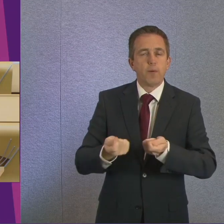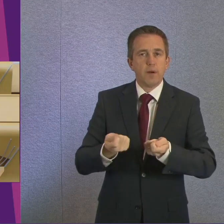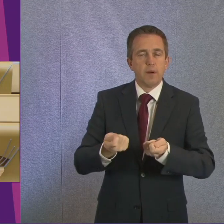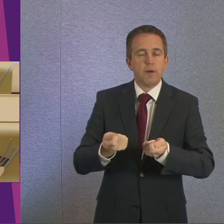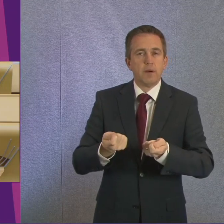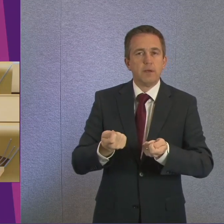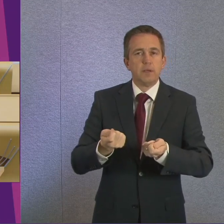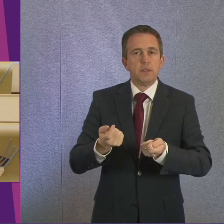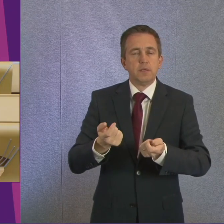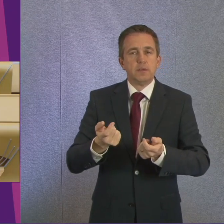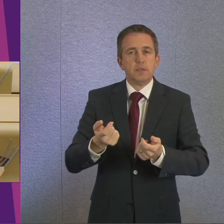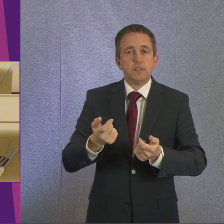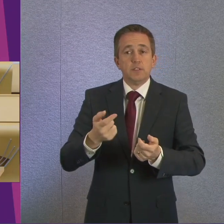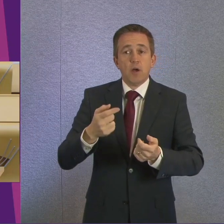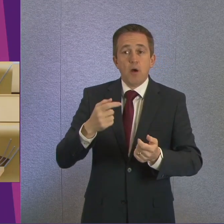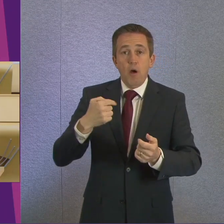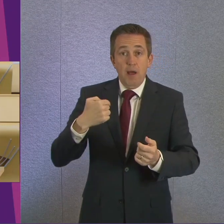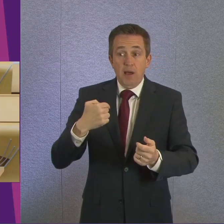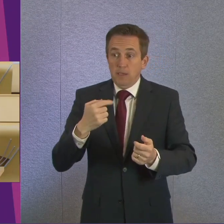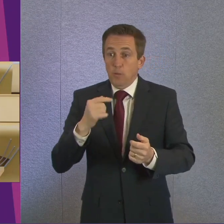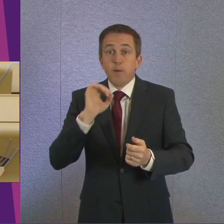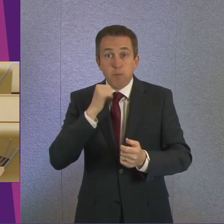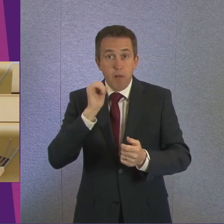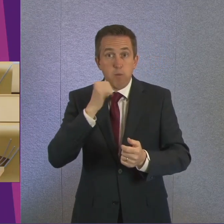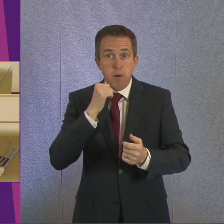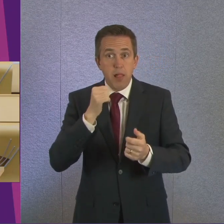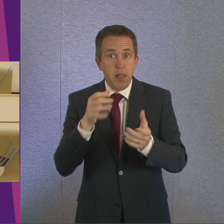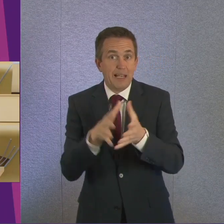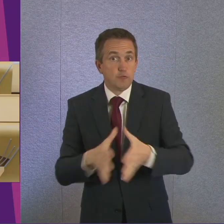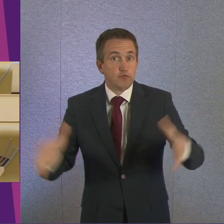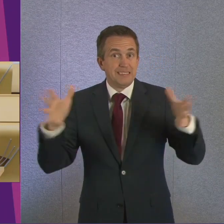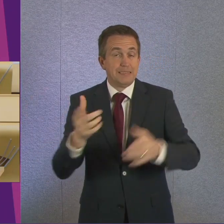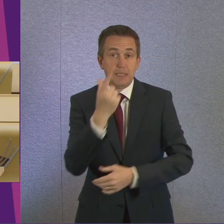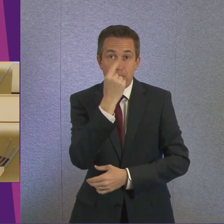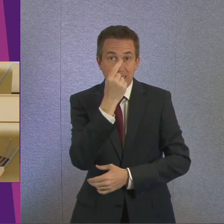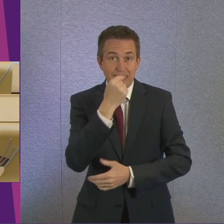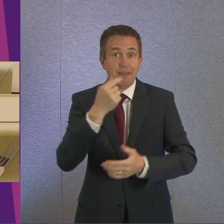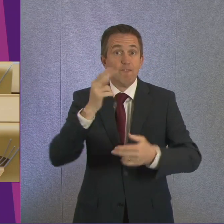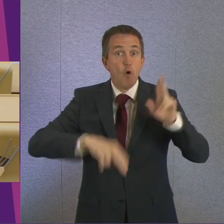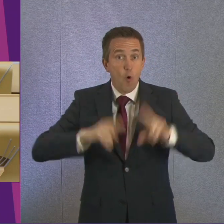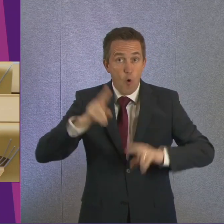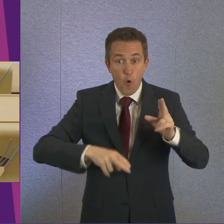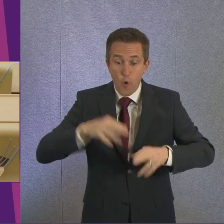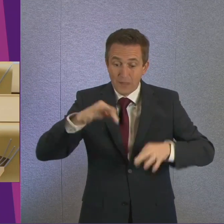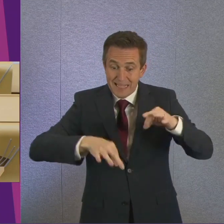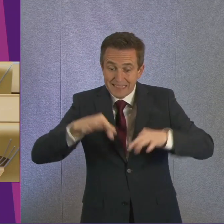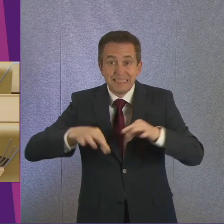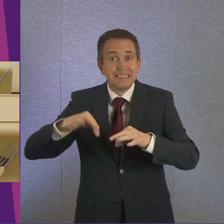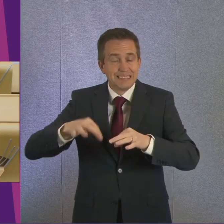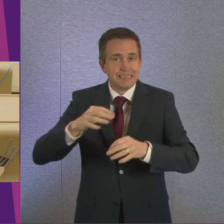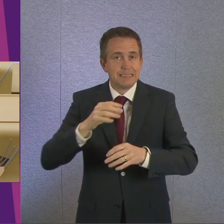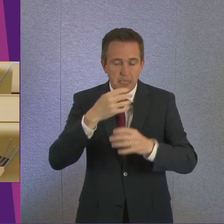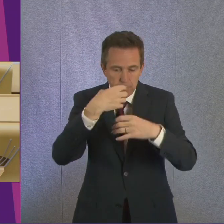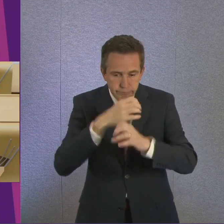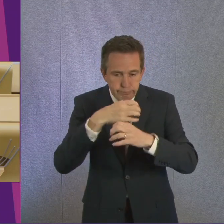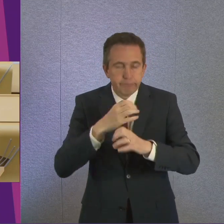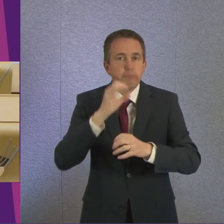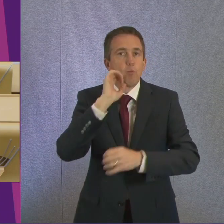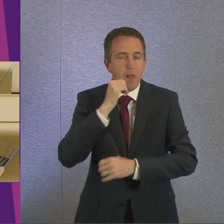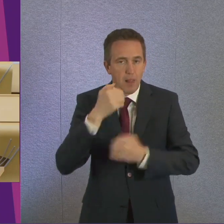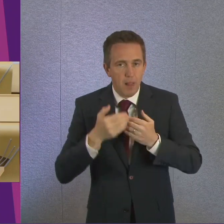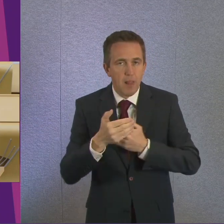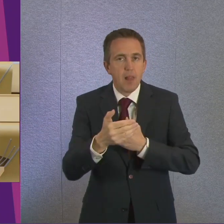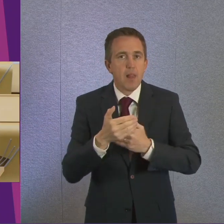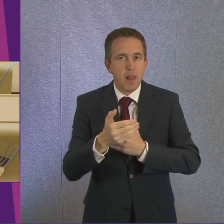we increase that capacity, and we will update Parliament as we do that, and as we also increase our